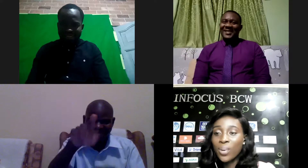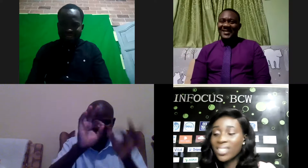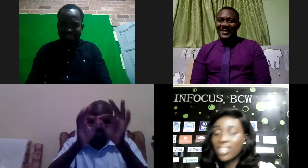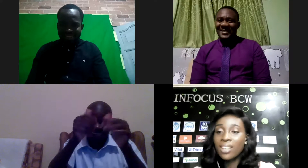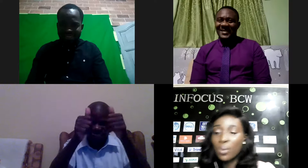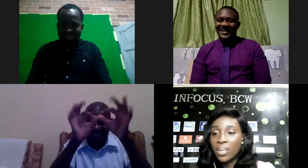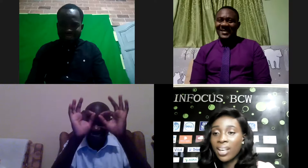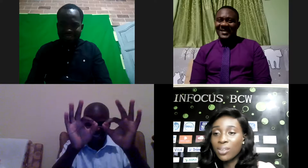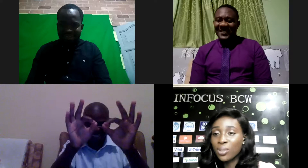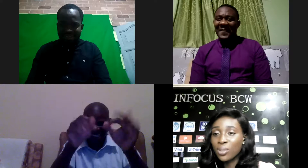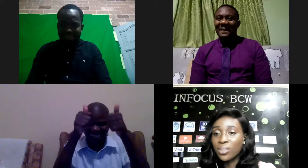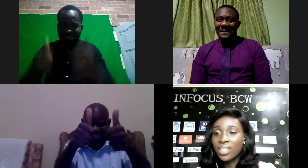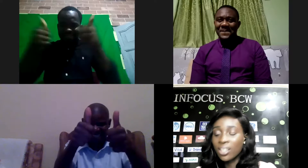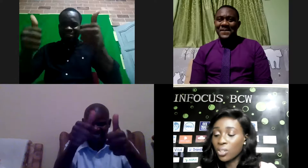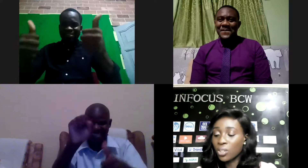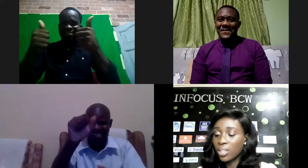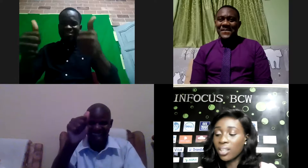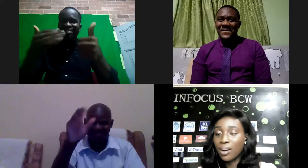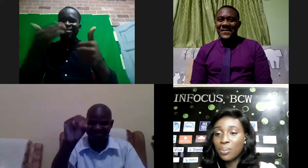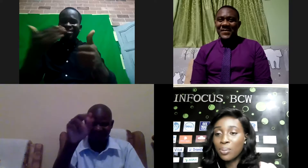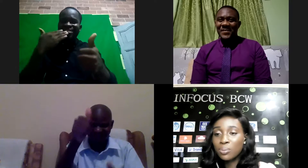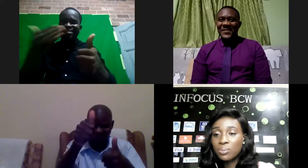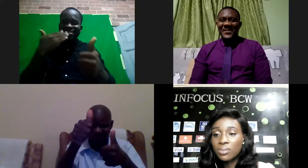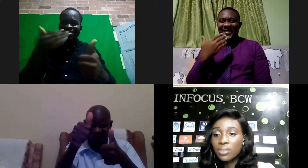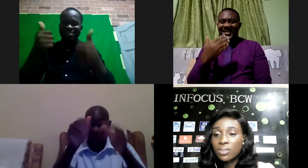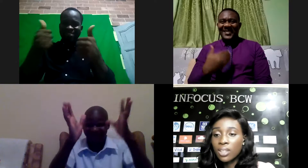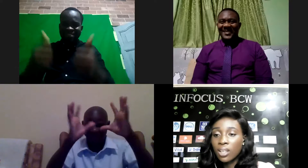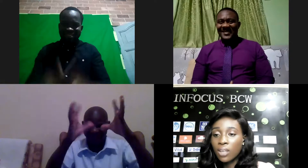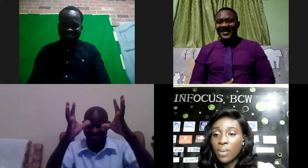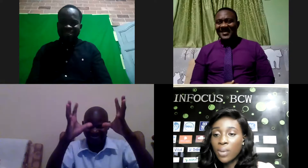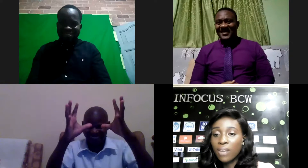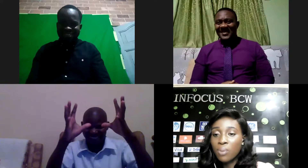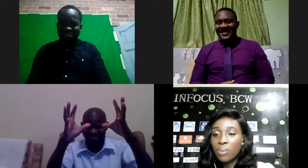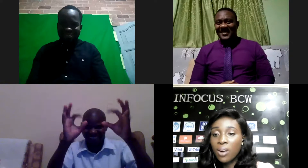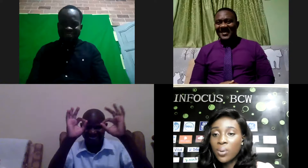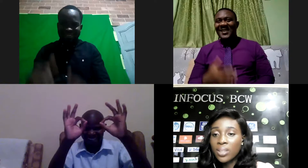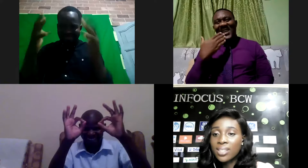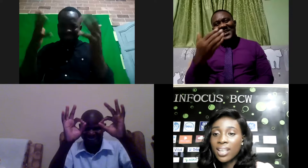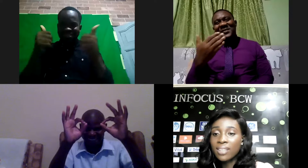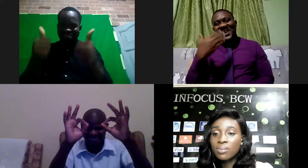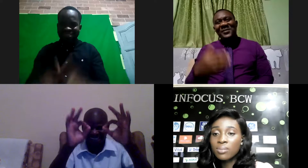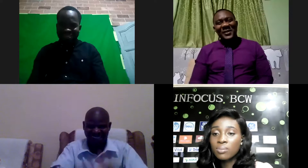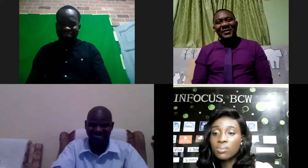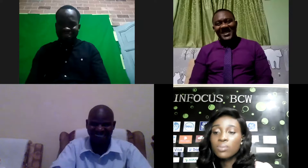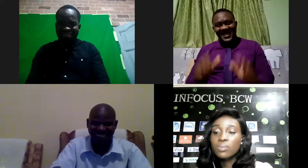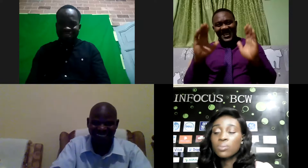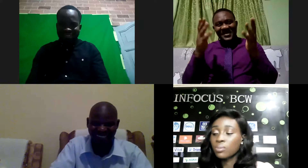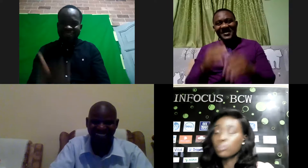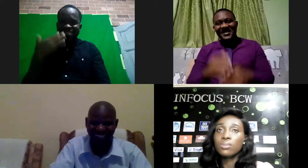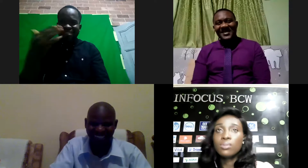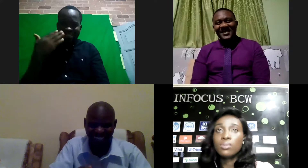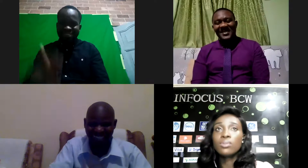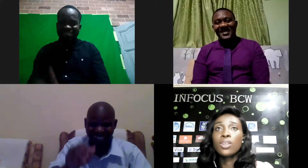questions that we have to check up? If we have more questions. Thank you very much. Thank